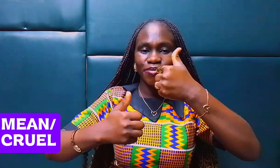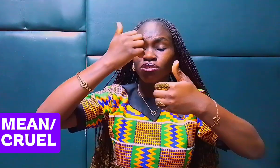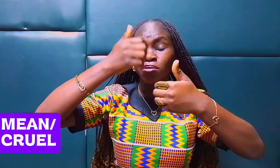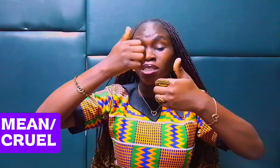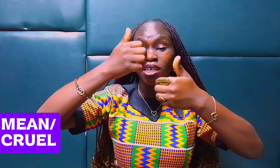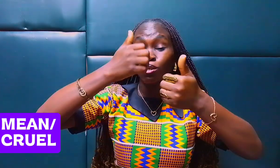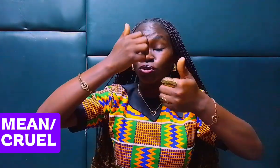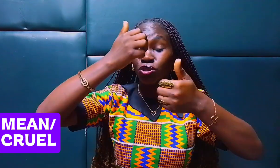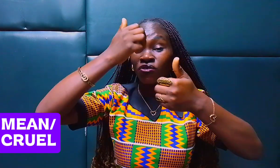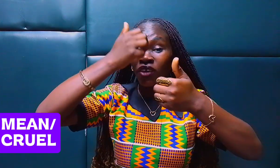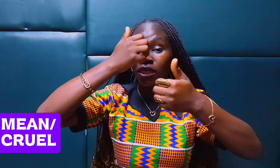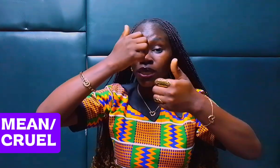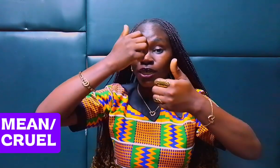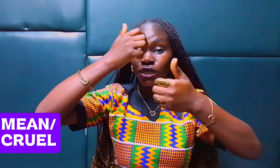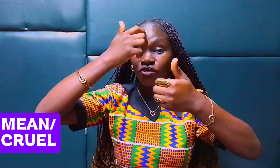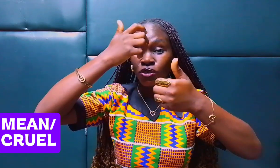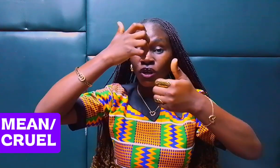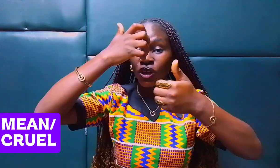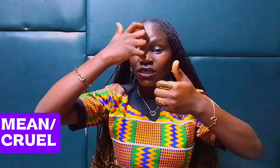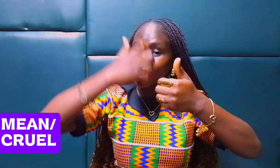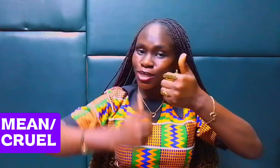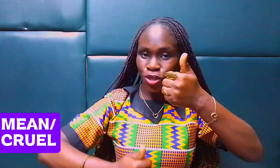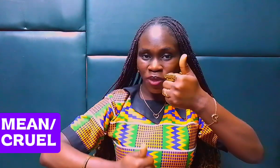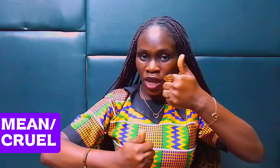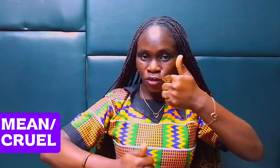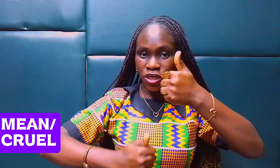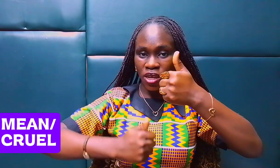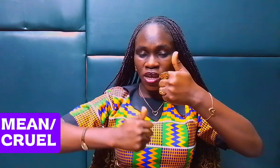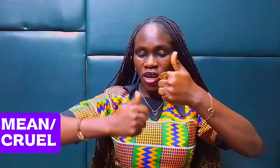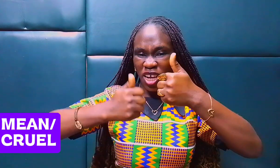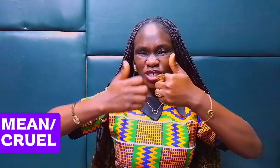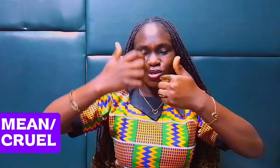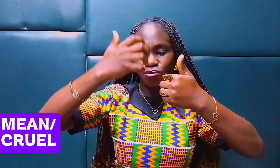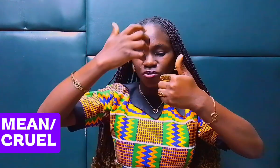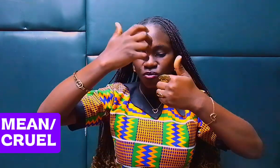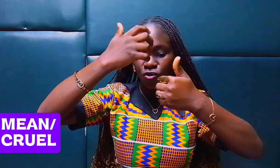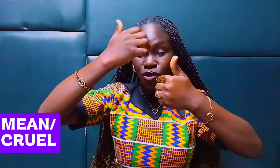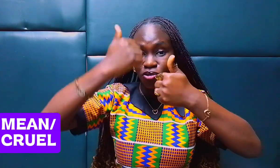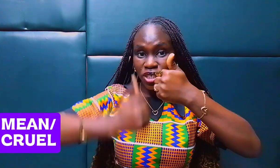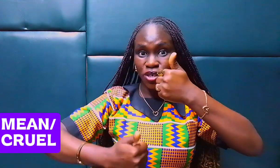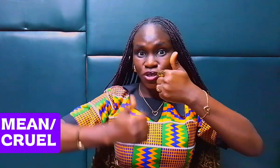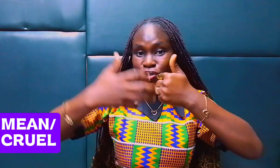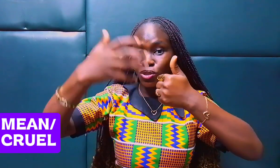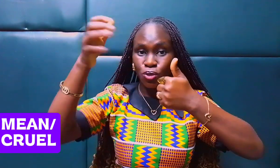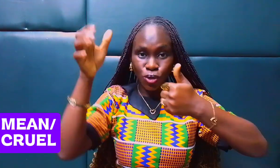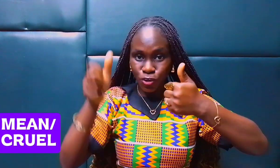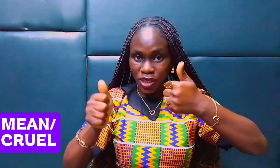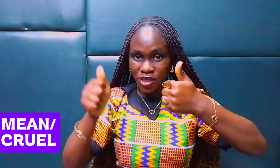have your dominant hand close to your face as if you're taking something out, and once you bring it down, you're going to close